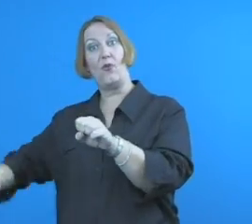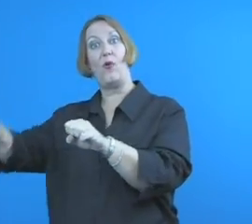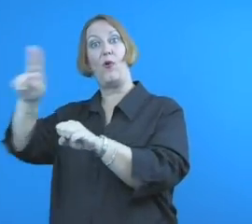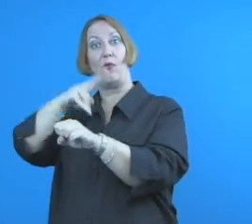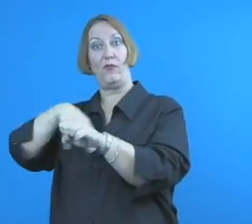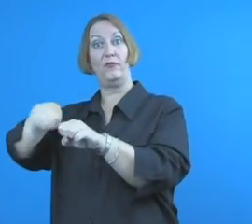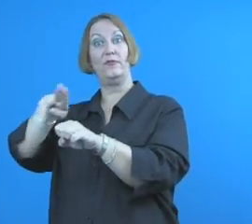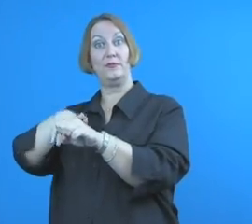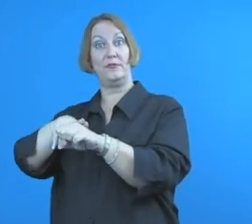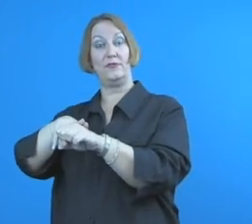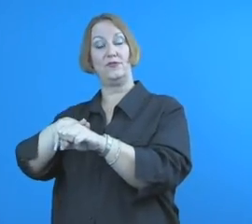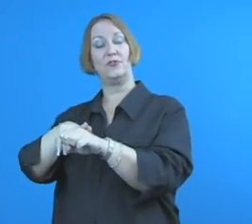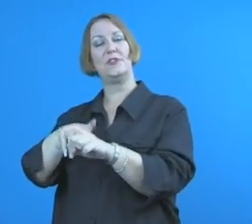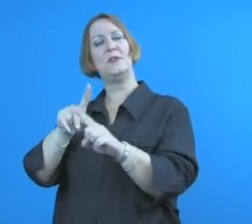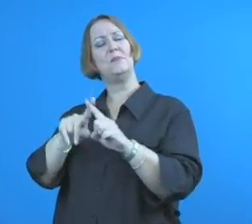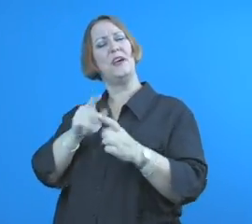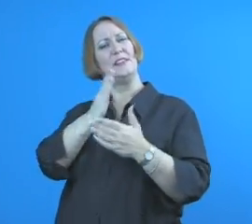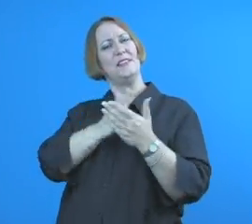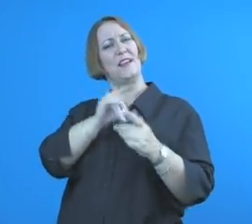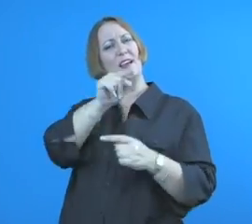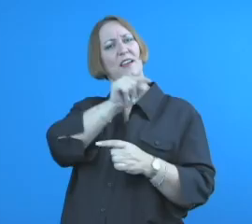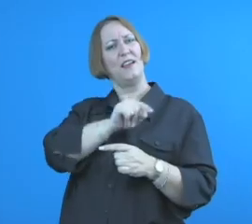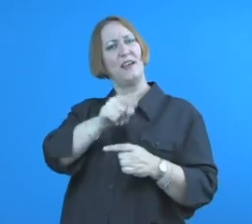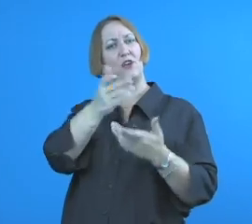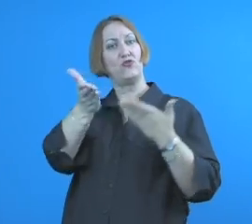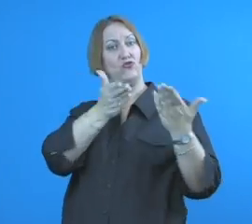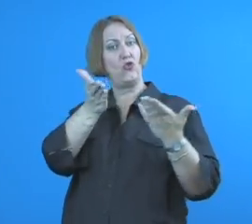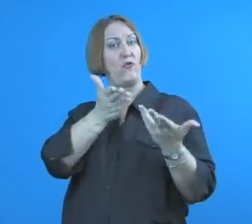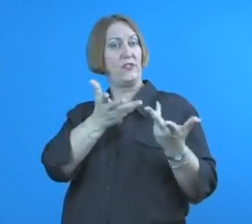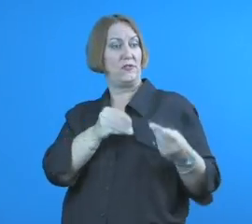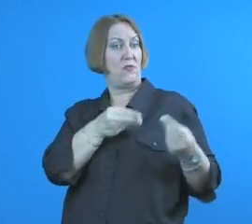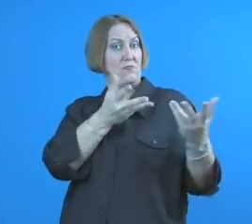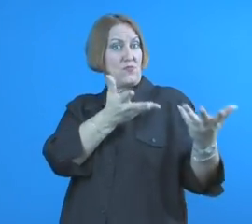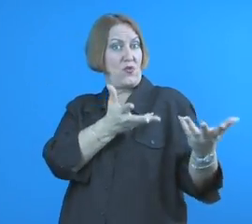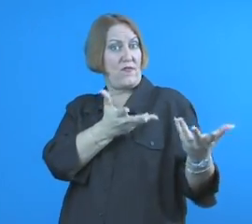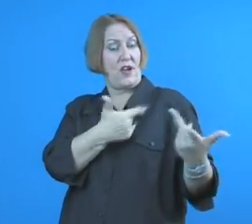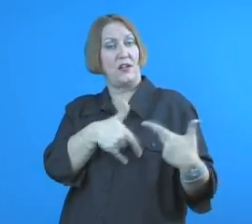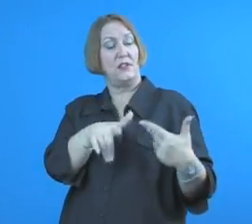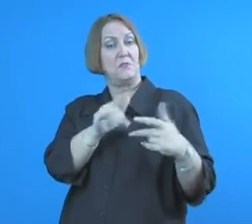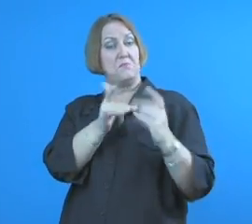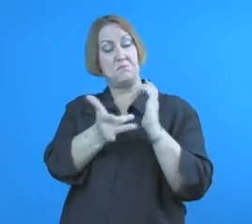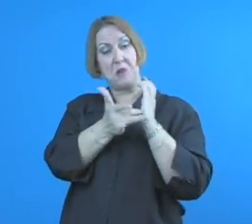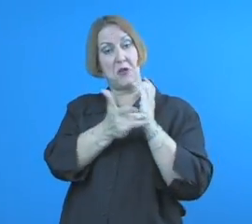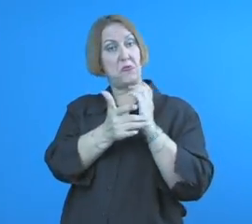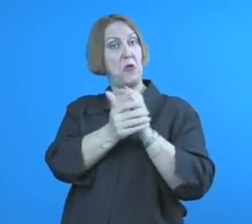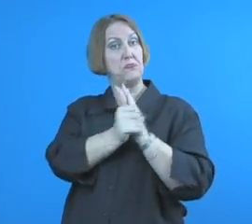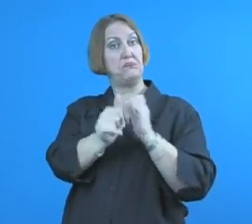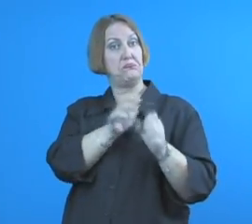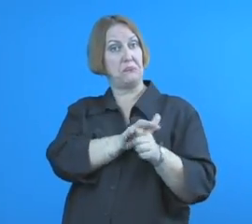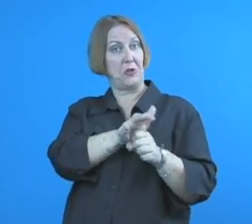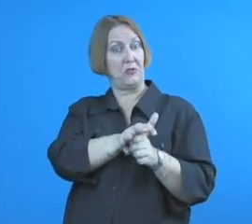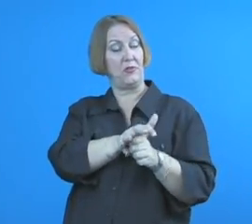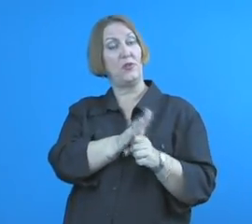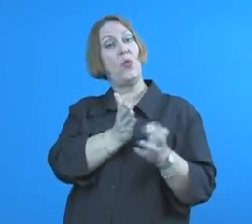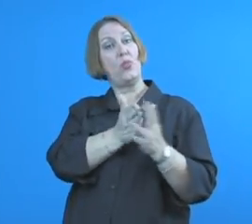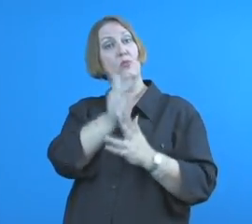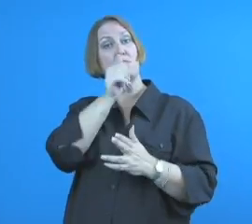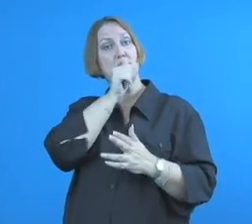are already being provided, predominantly by the private sector, shouldn't we be focusing on the critical gaps that remain in